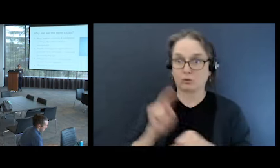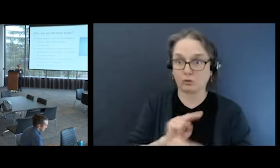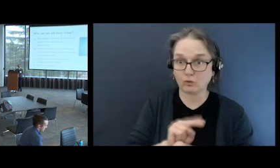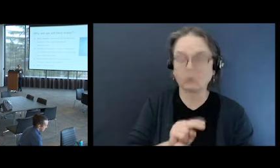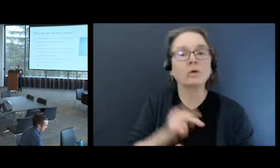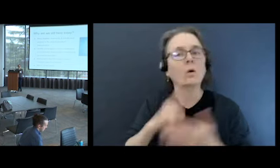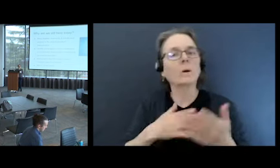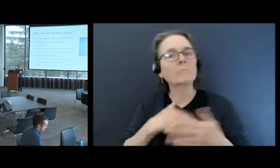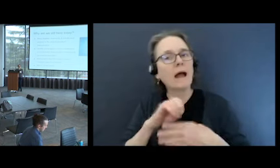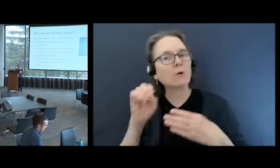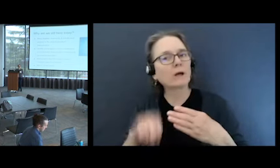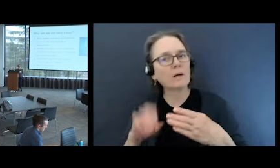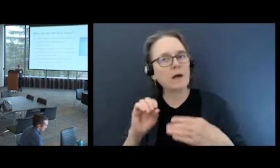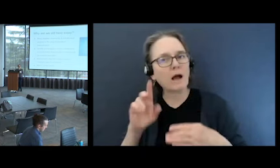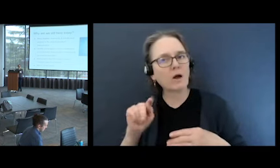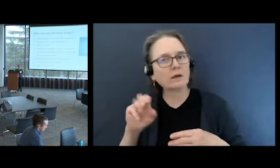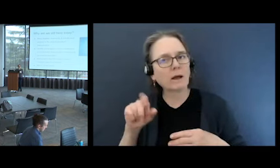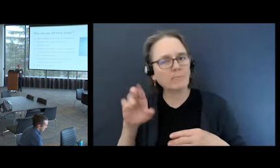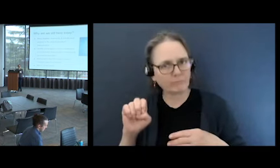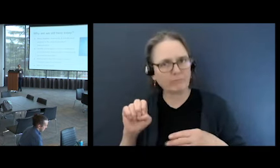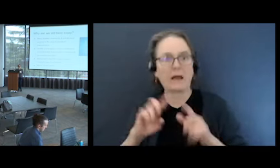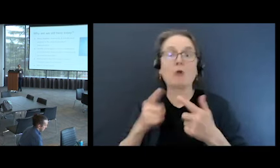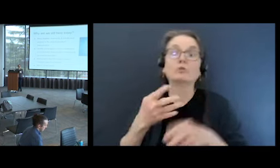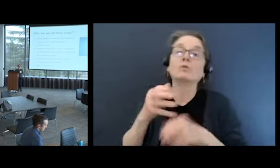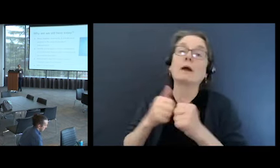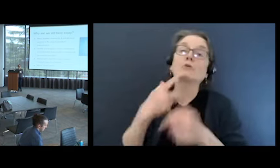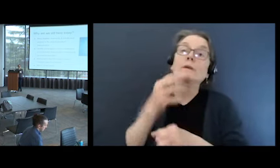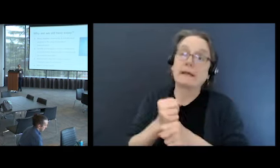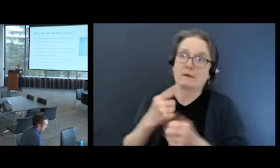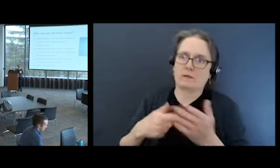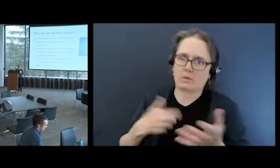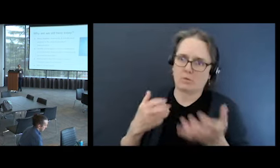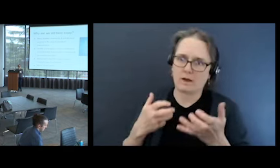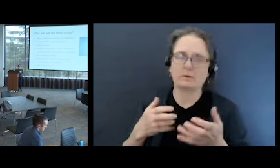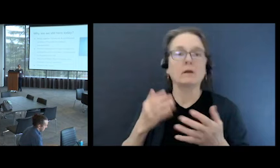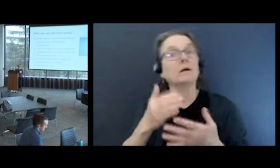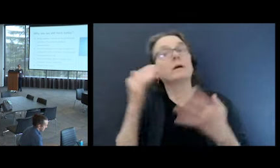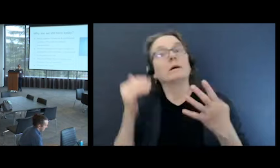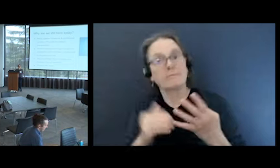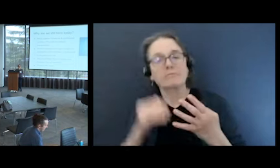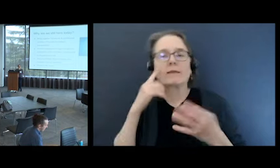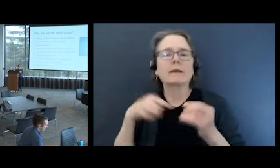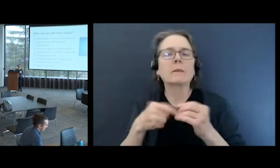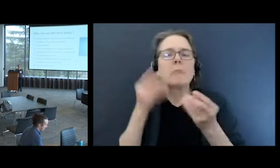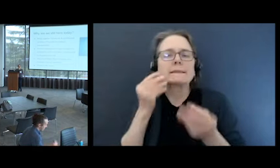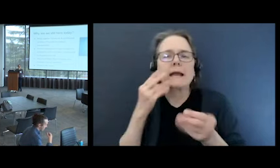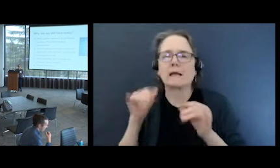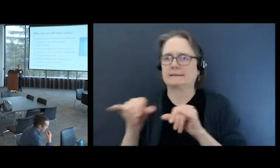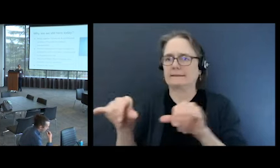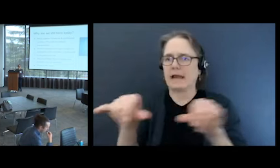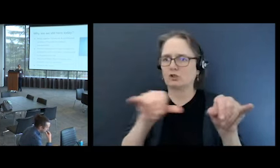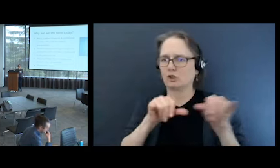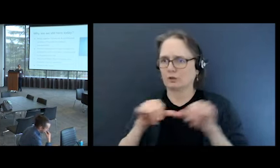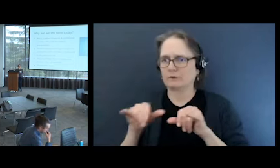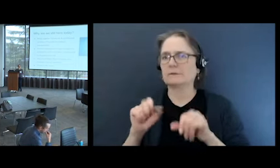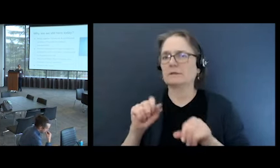that. So, and data standards and helping agencies be strategic and make sure their investments they